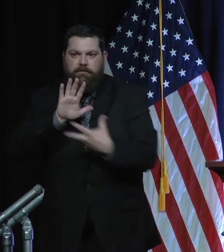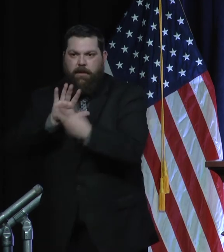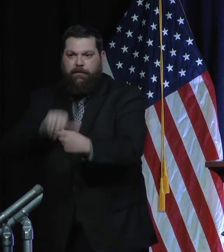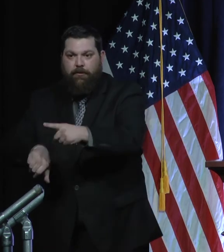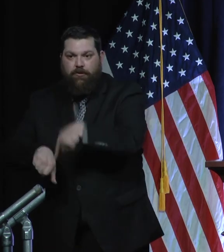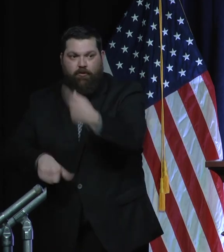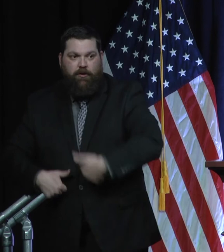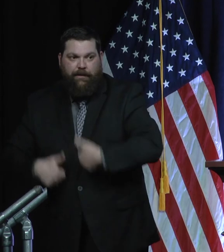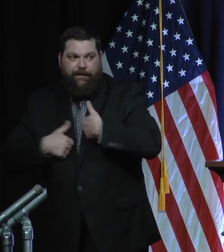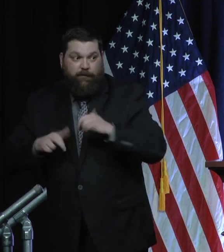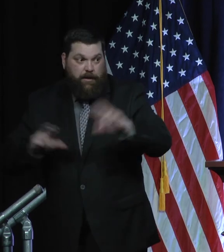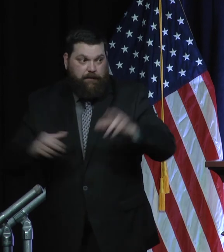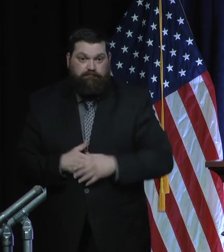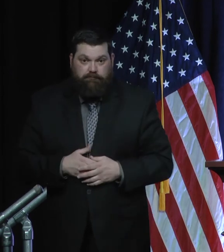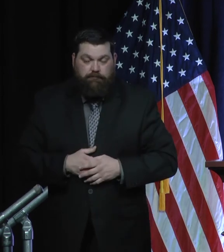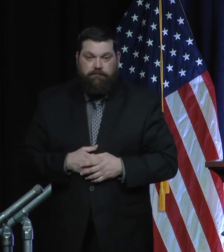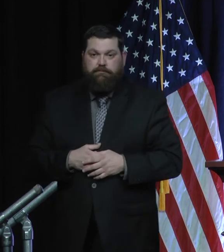with me?